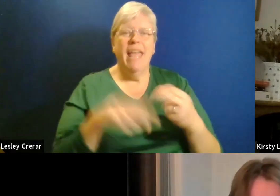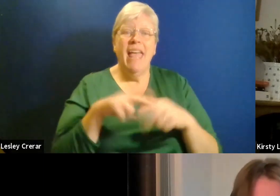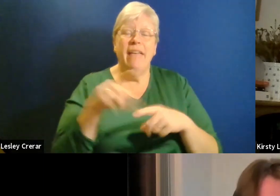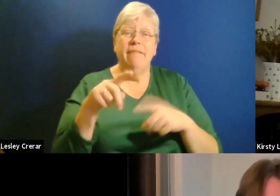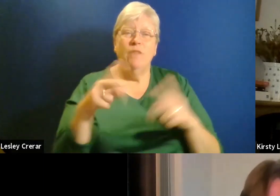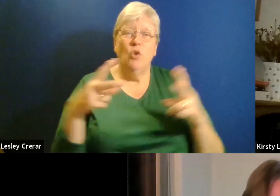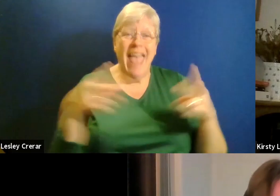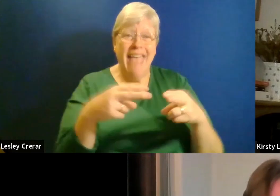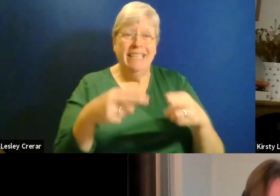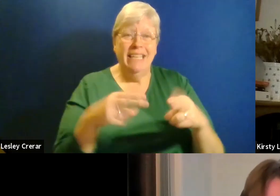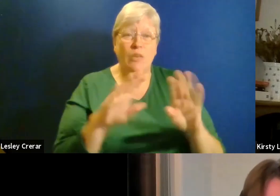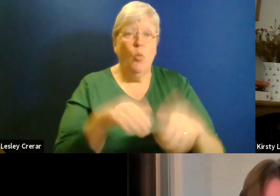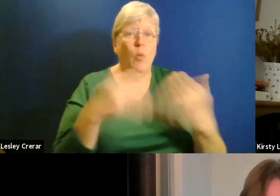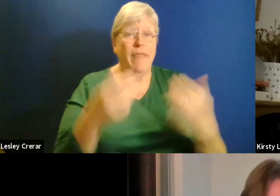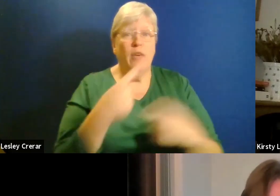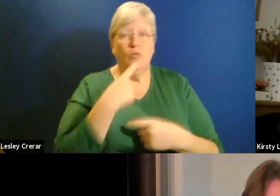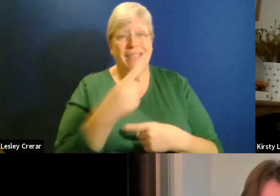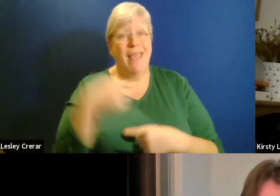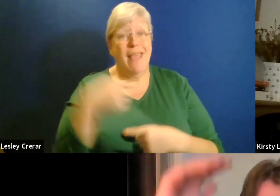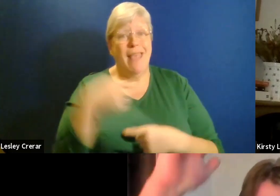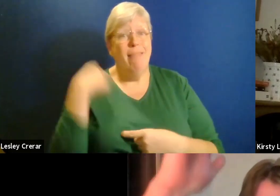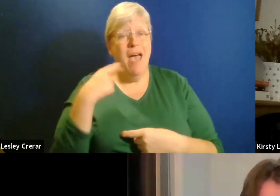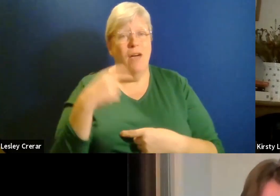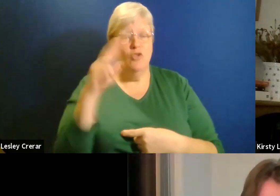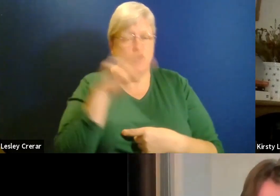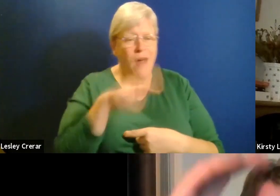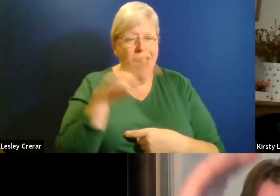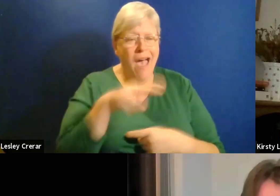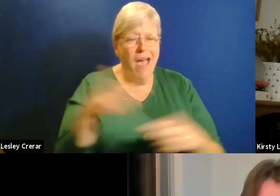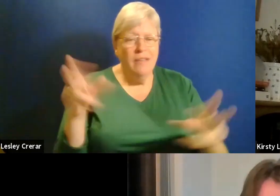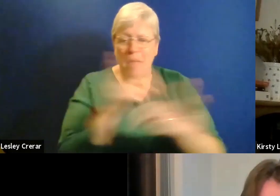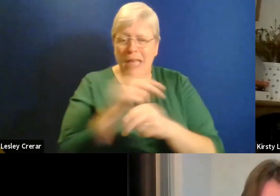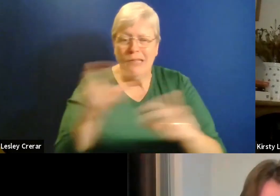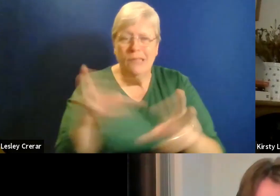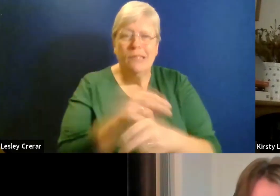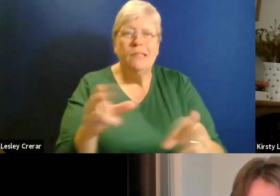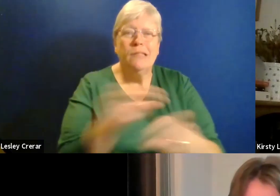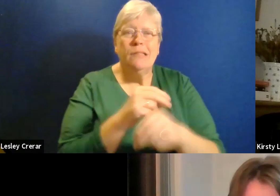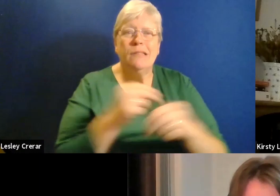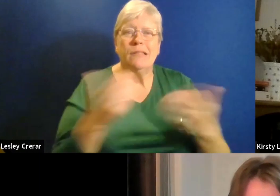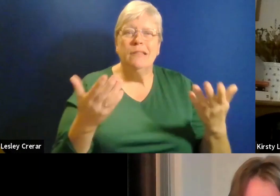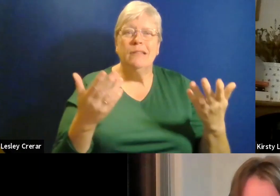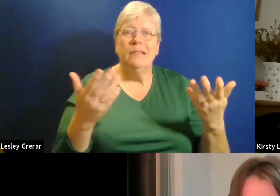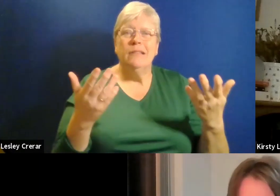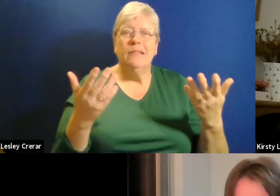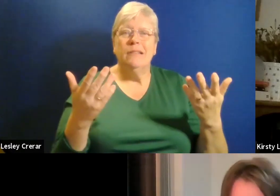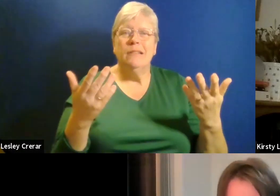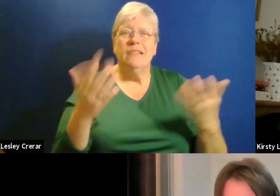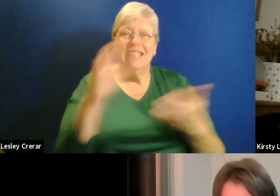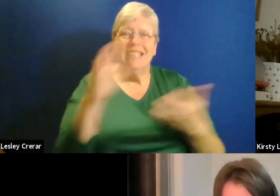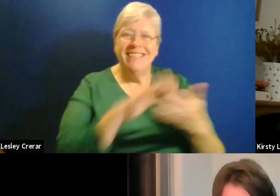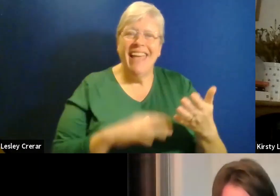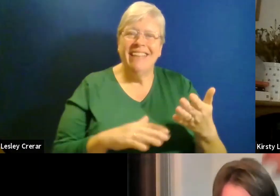edit non-verbally, then your eyes can kind of glance over the text without